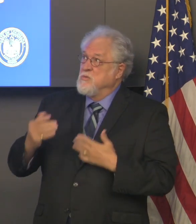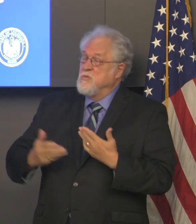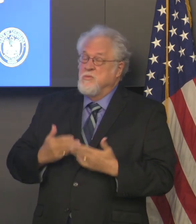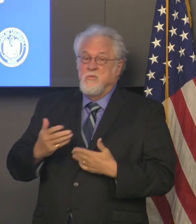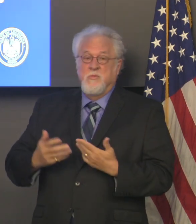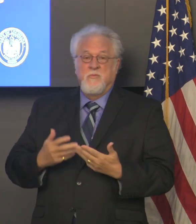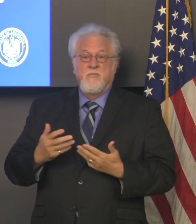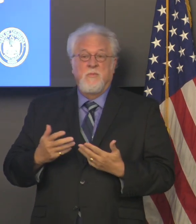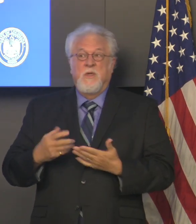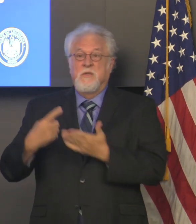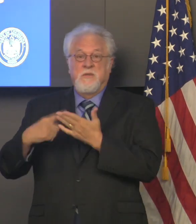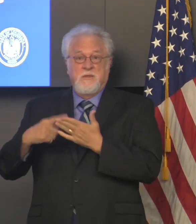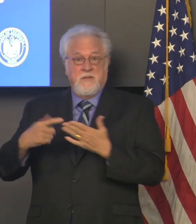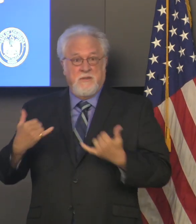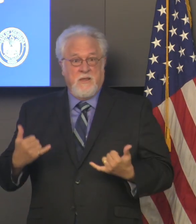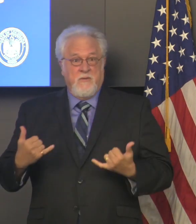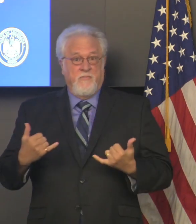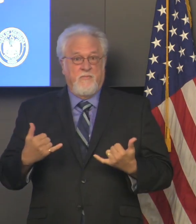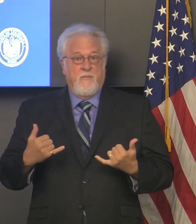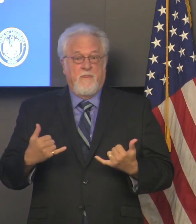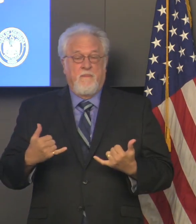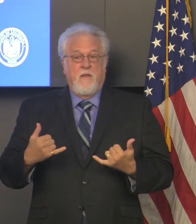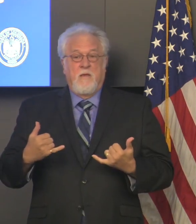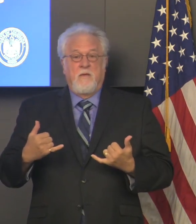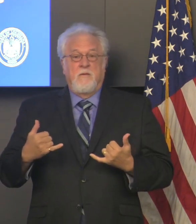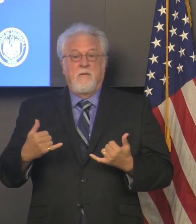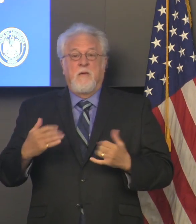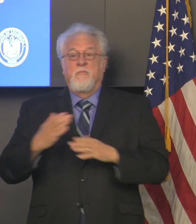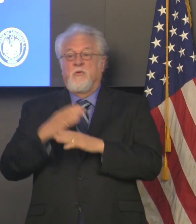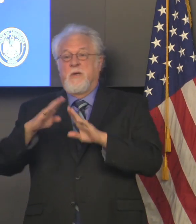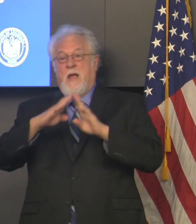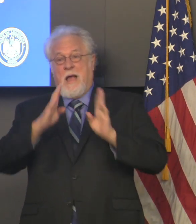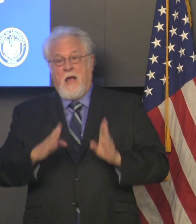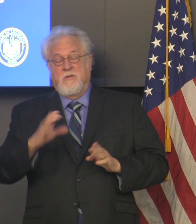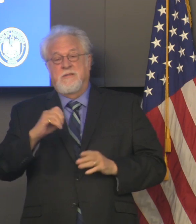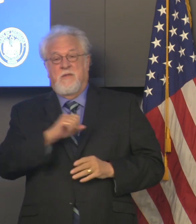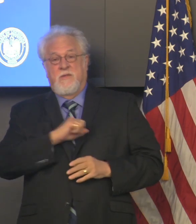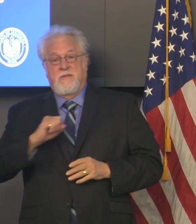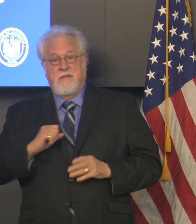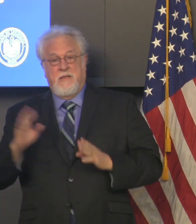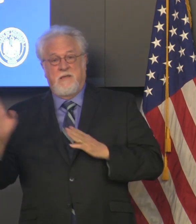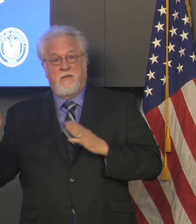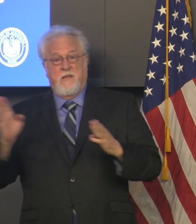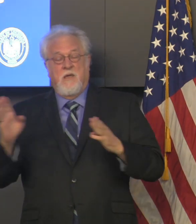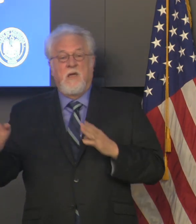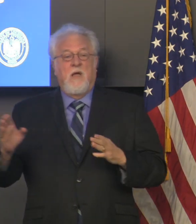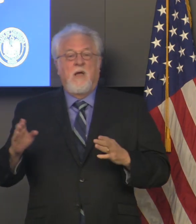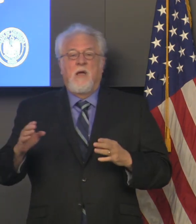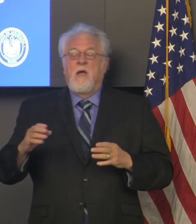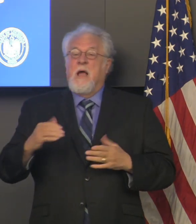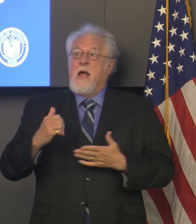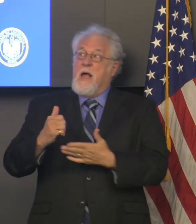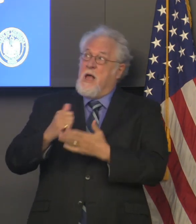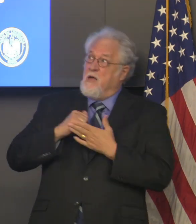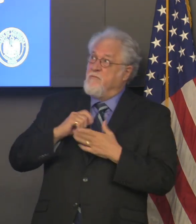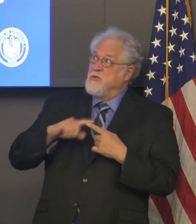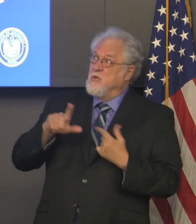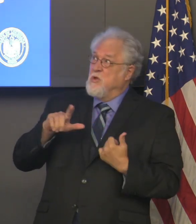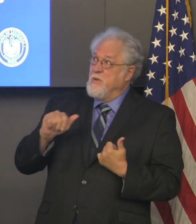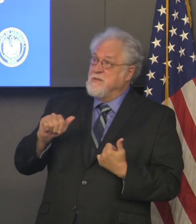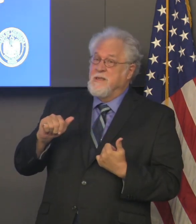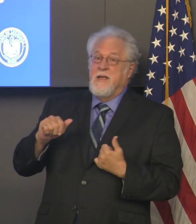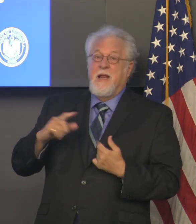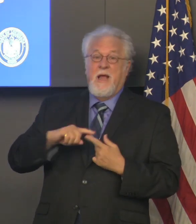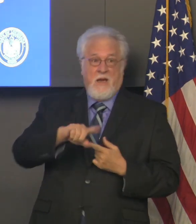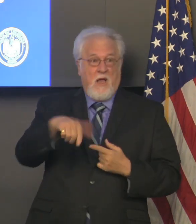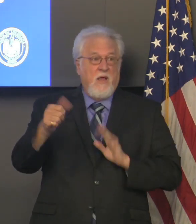discuss now between the House of Representatives and the Senate, it would be awfully helpful to Louisiana, to every